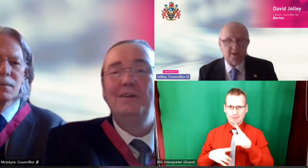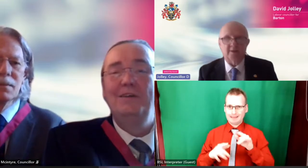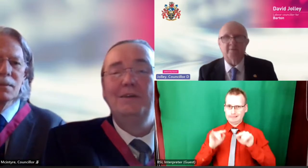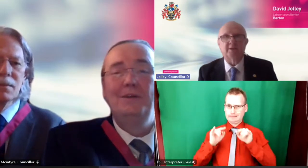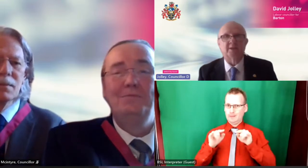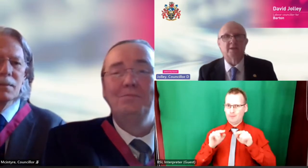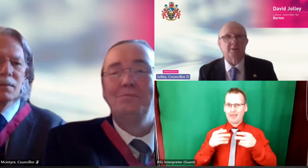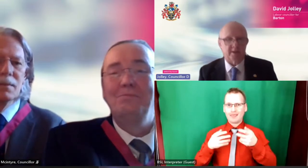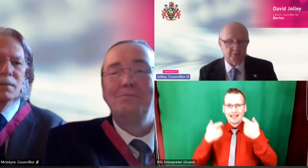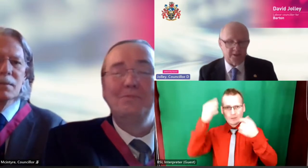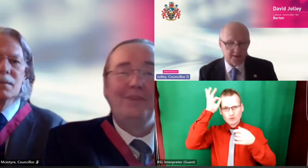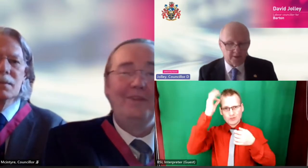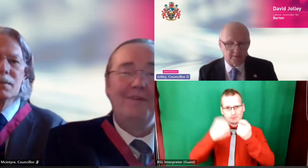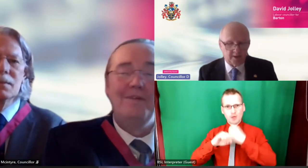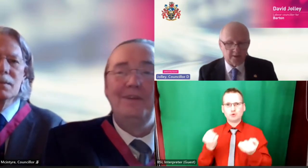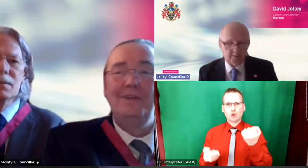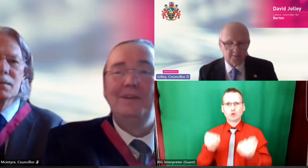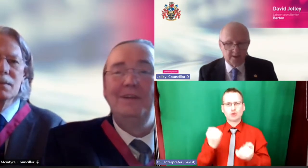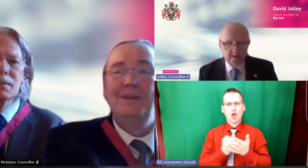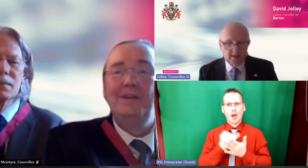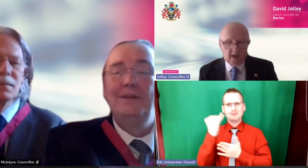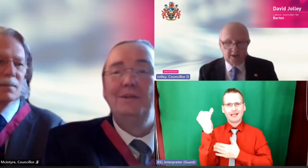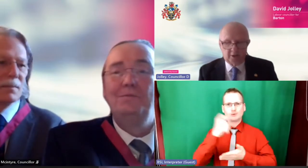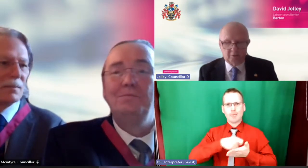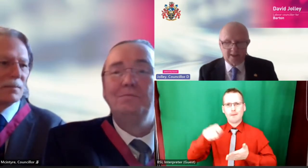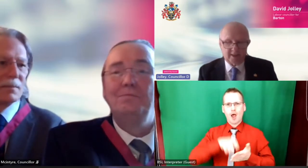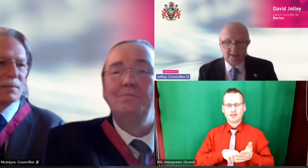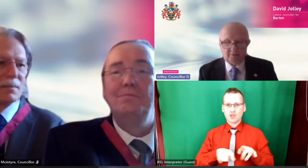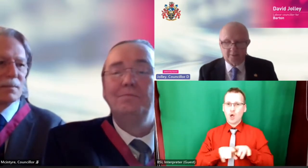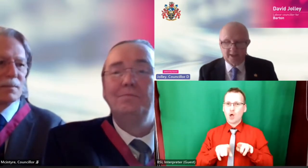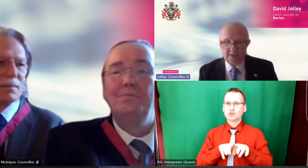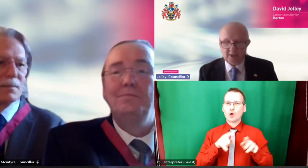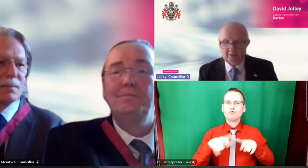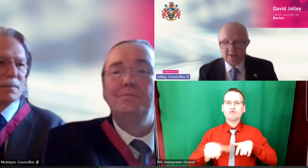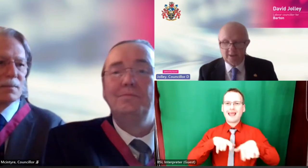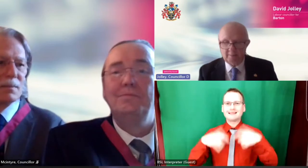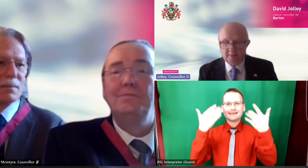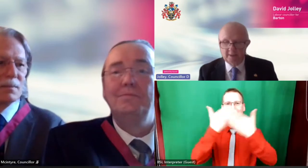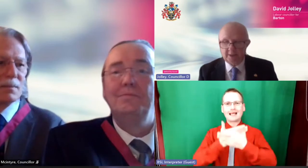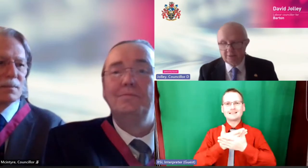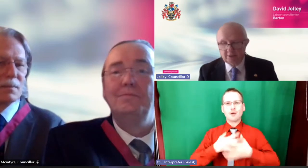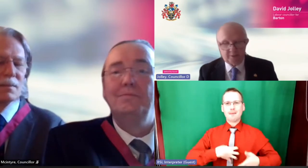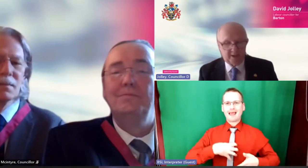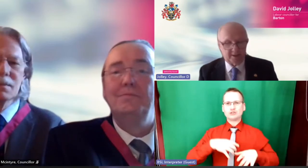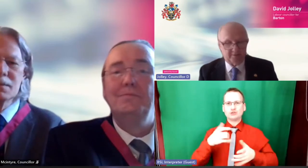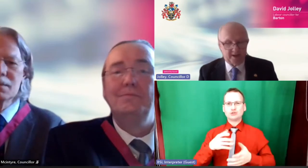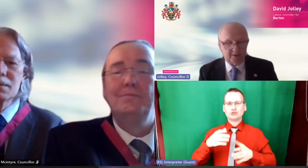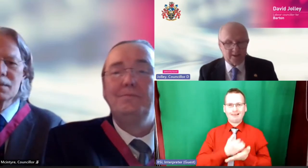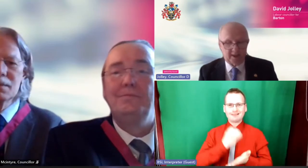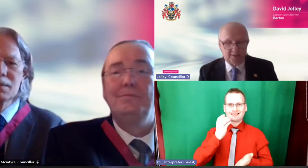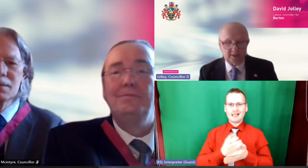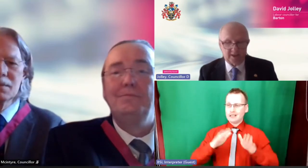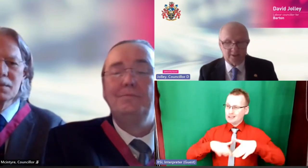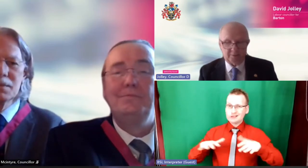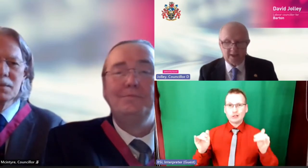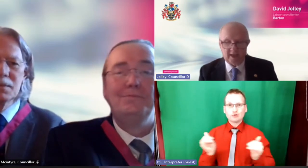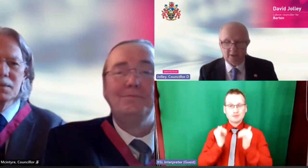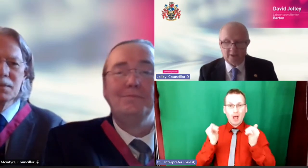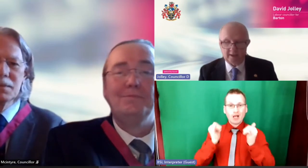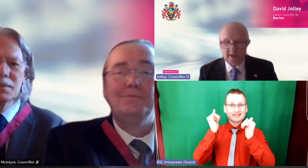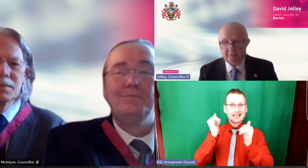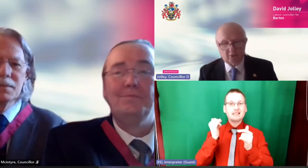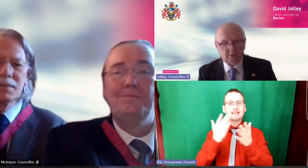people take it very seriously and object to your marks. There are race nights for the mayor's charity, children's parties at various times of the year,